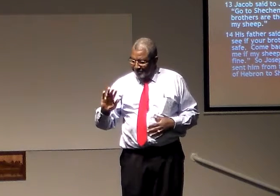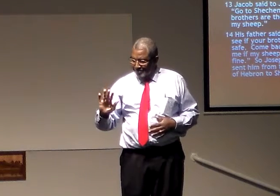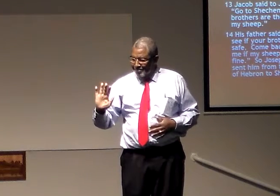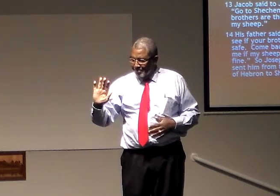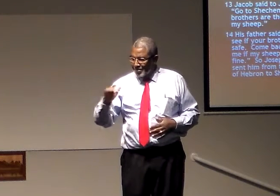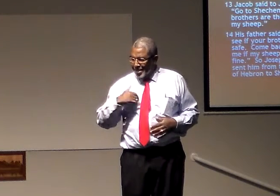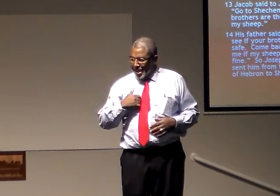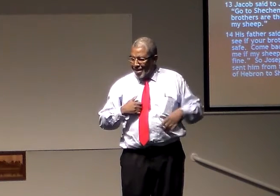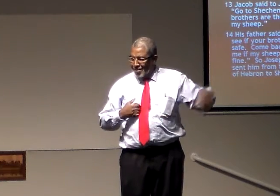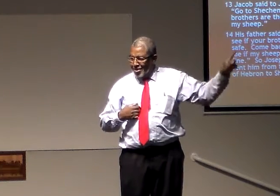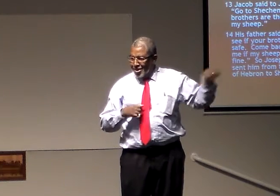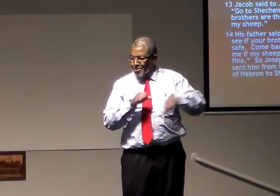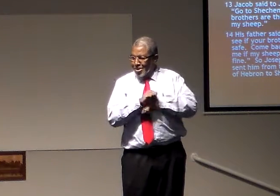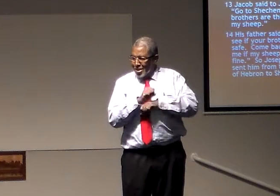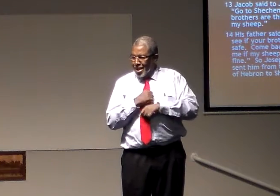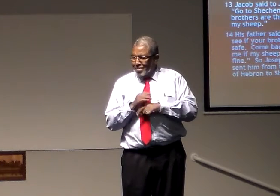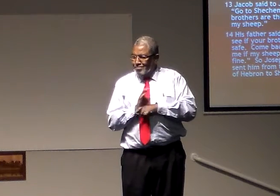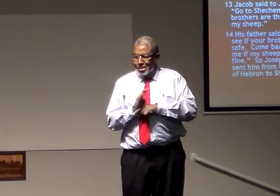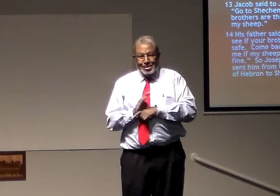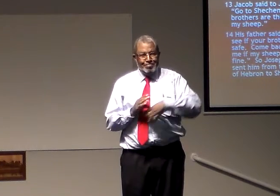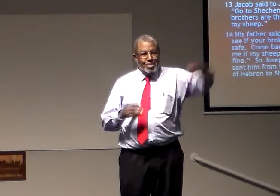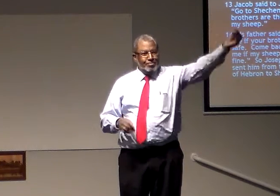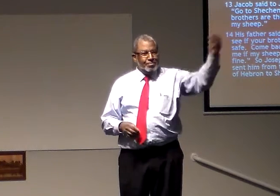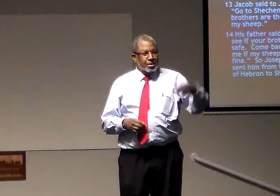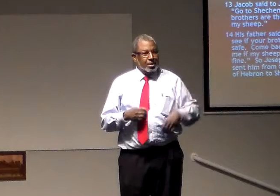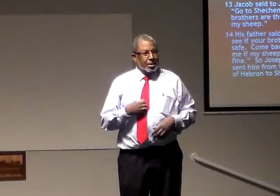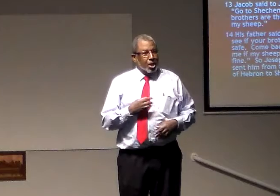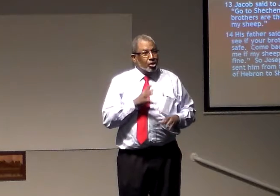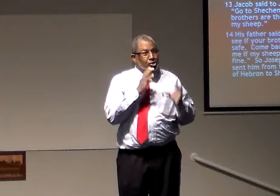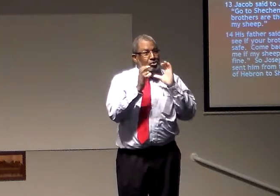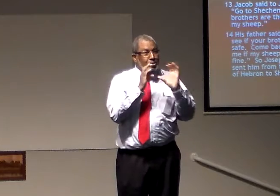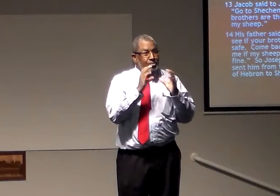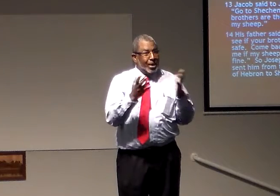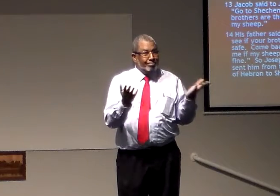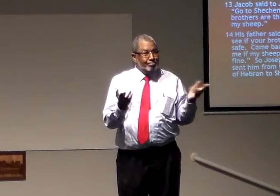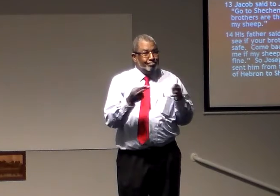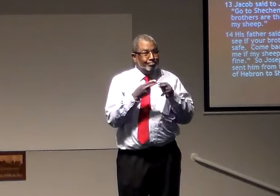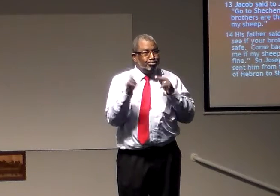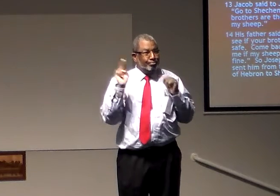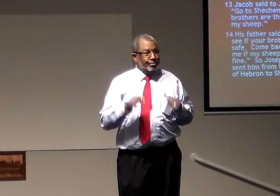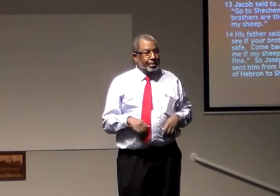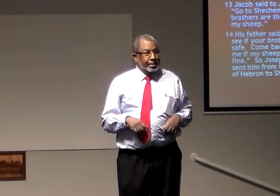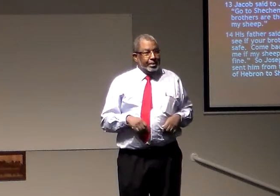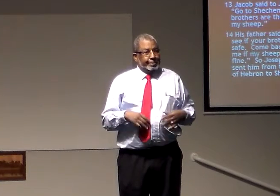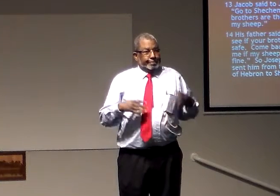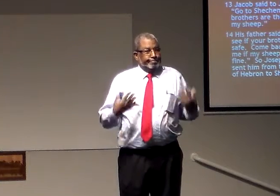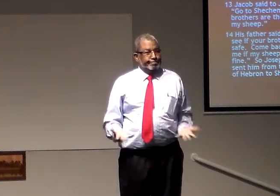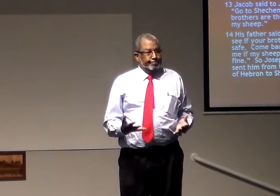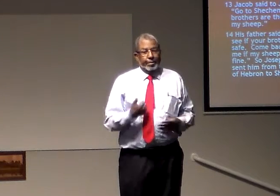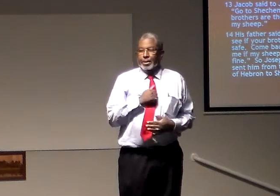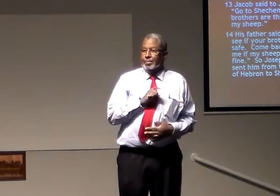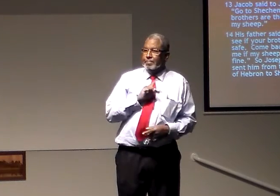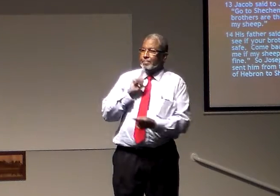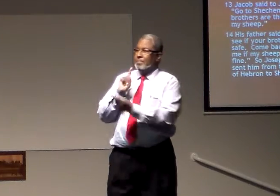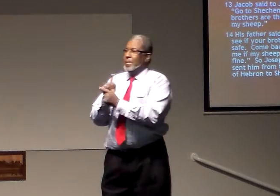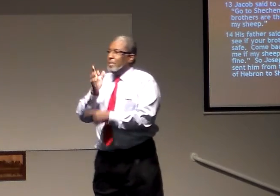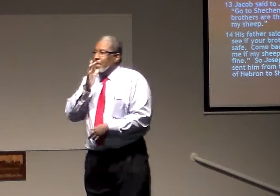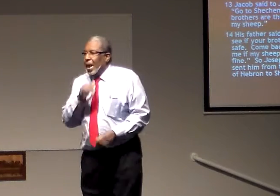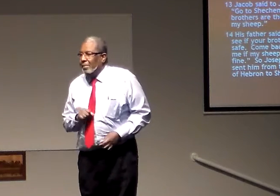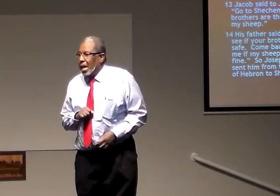boy. I have to go to work. I'm busy now. Bye-bye. Look. It's a communication. So